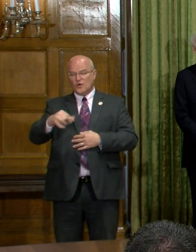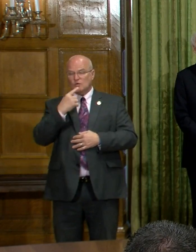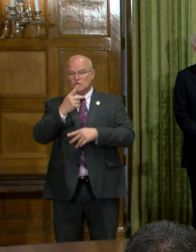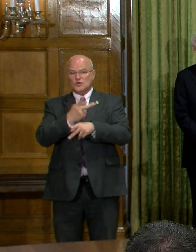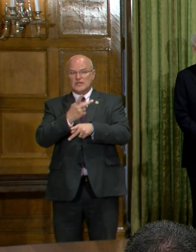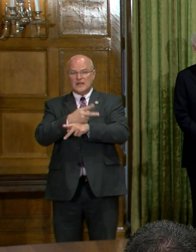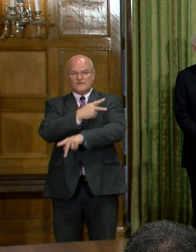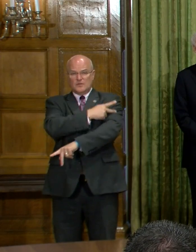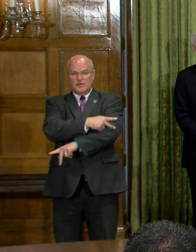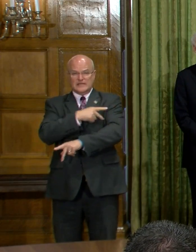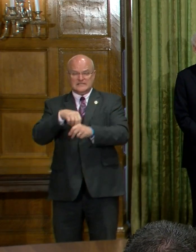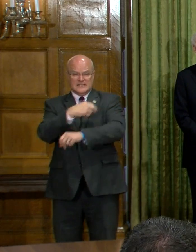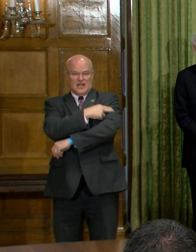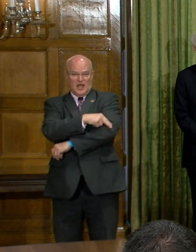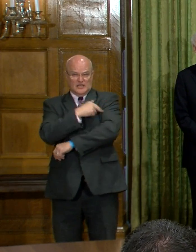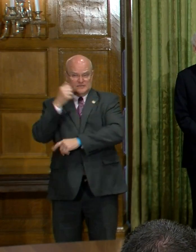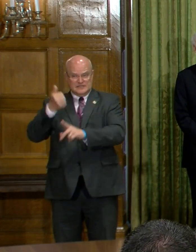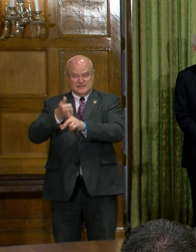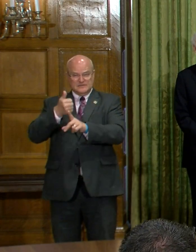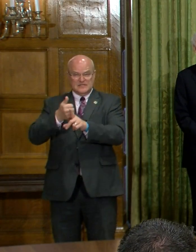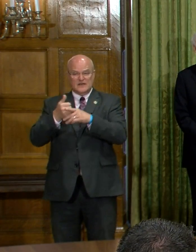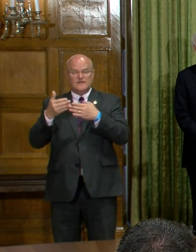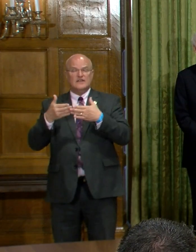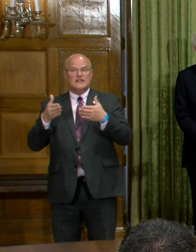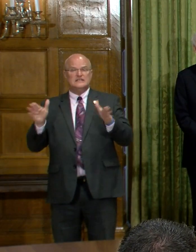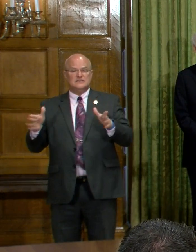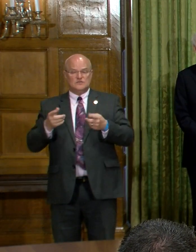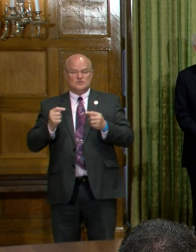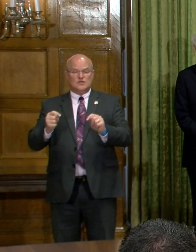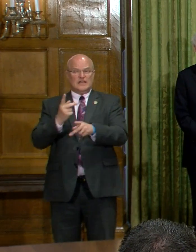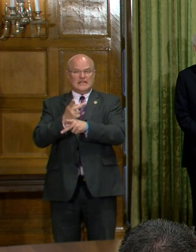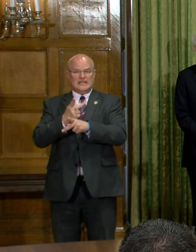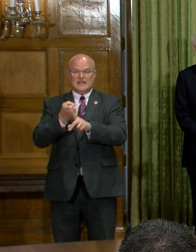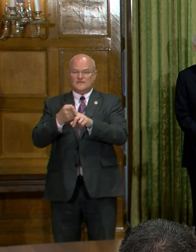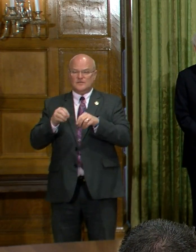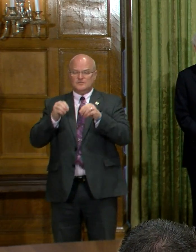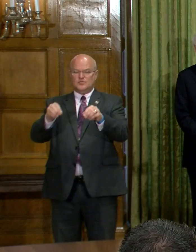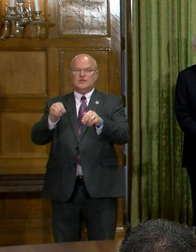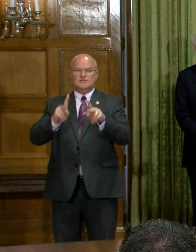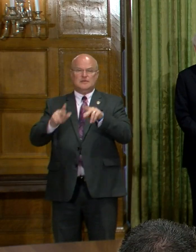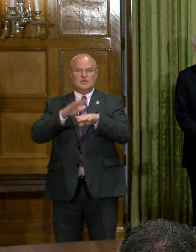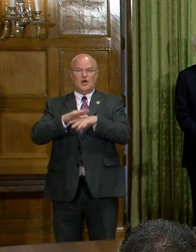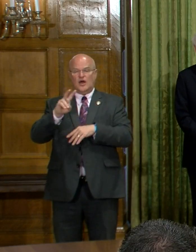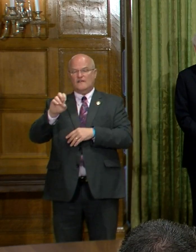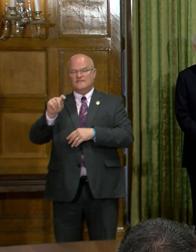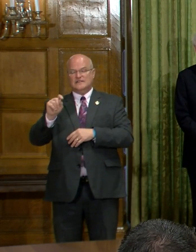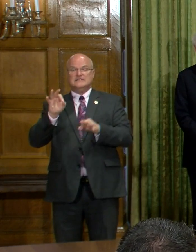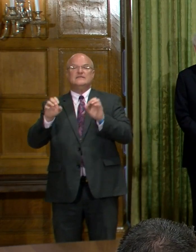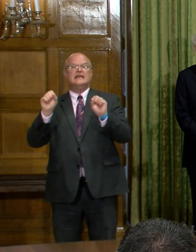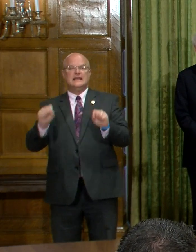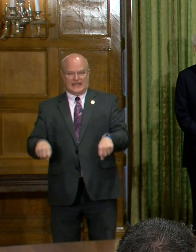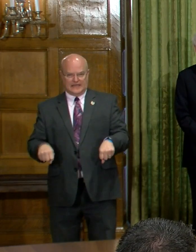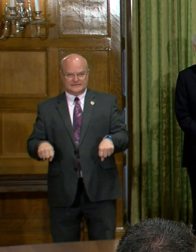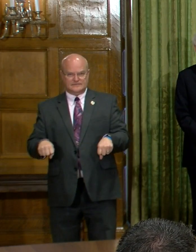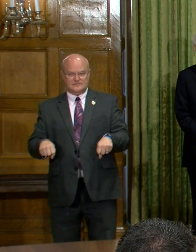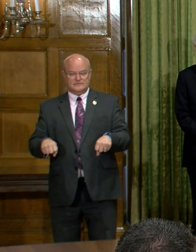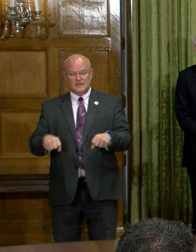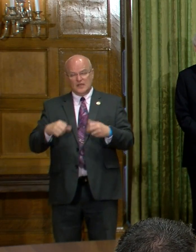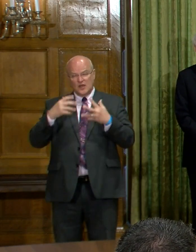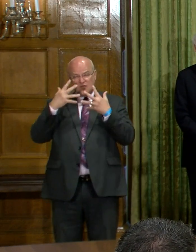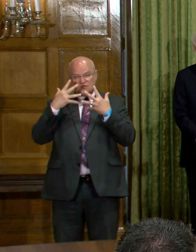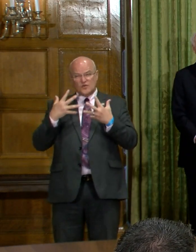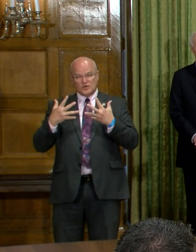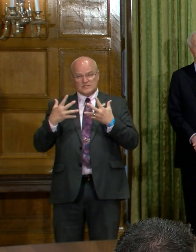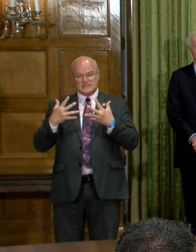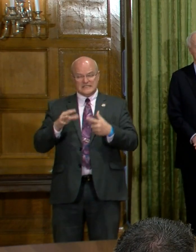for our patients in the hospital generally try and keep from putting people on ventilators if they can.